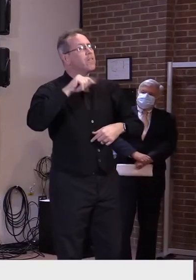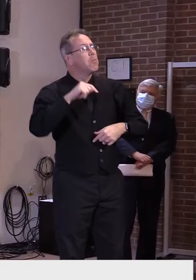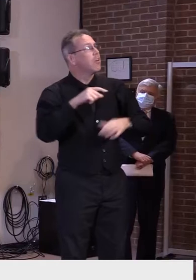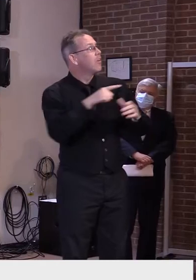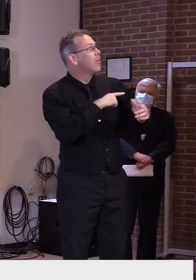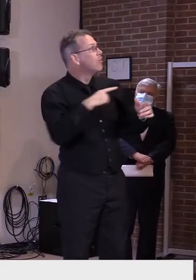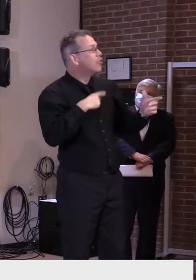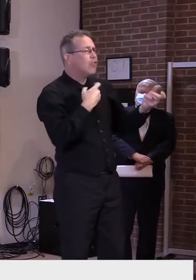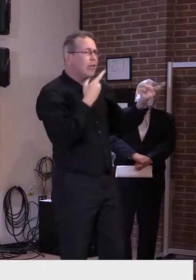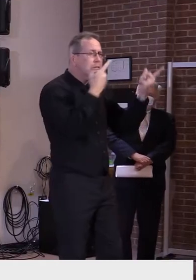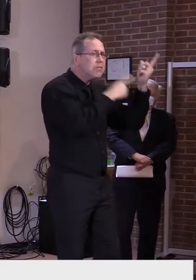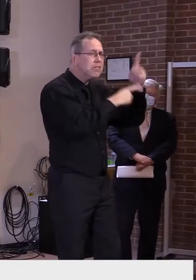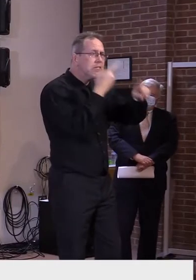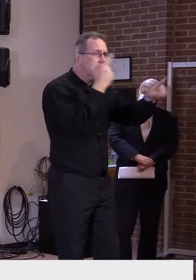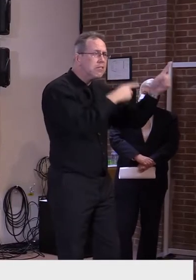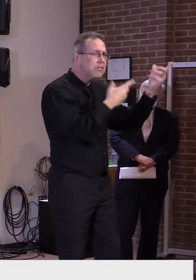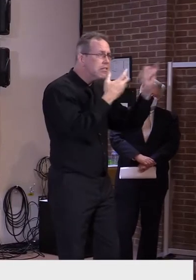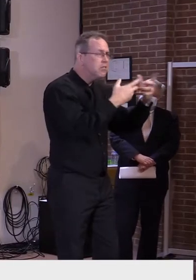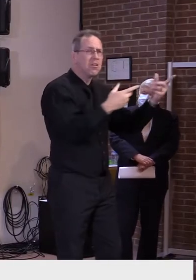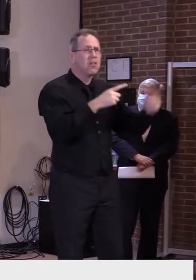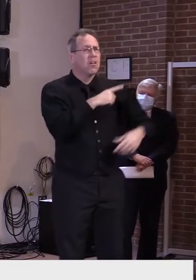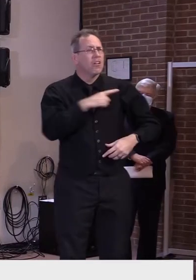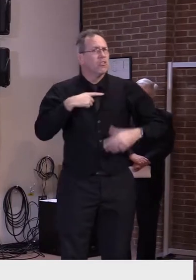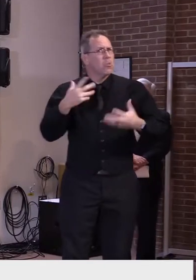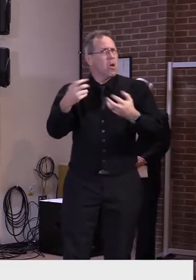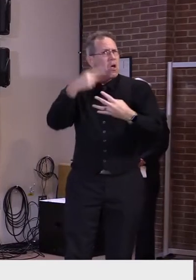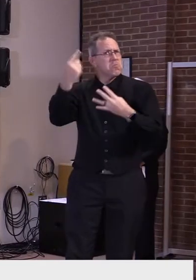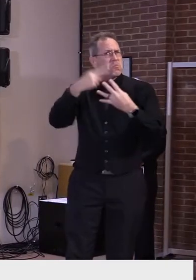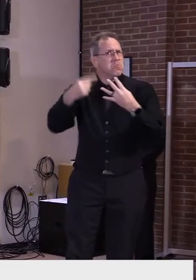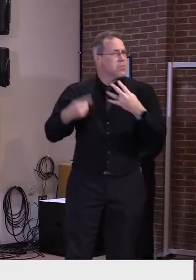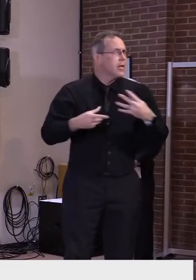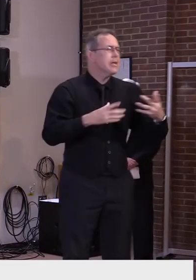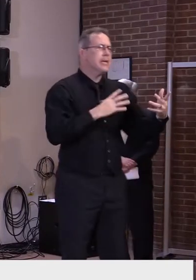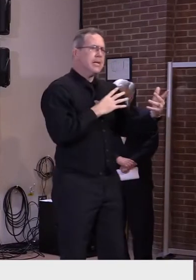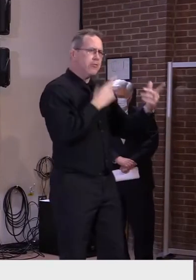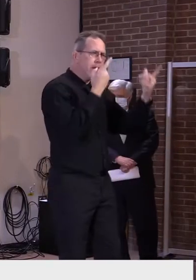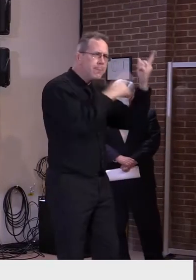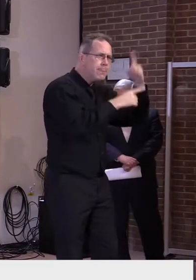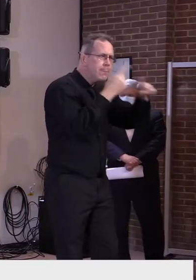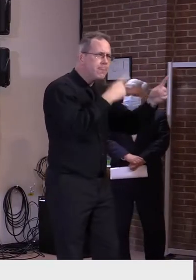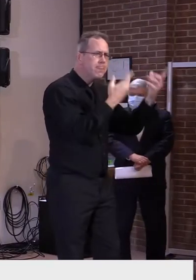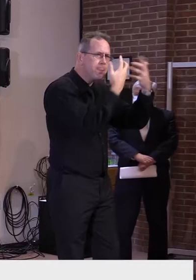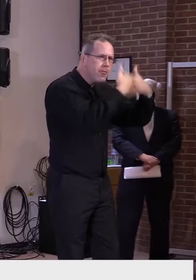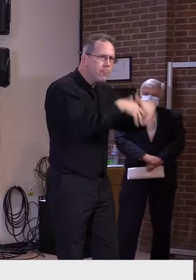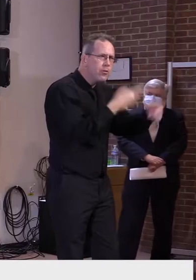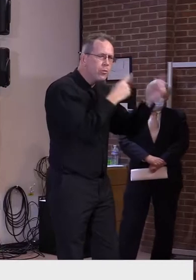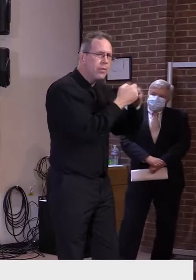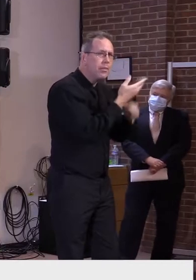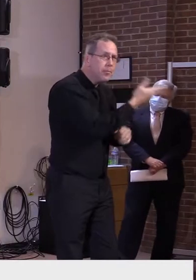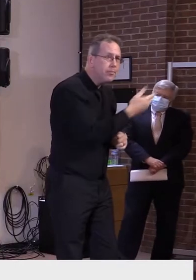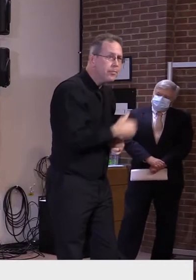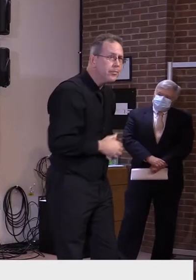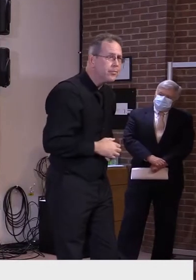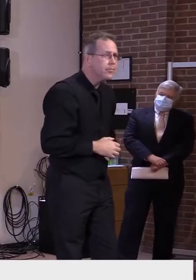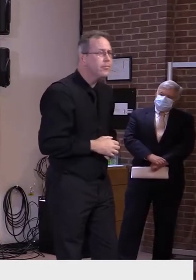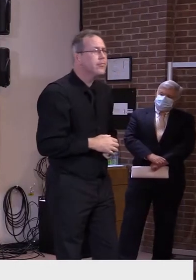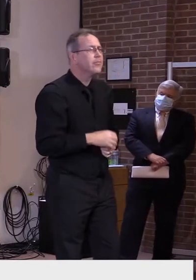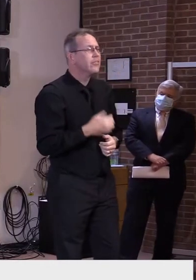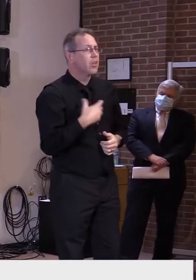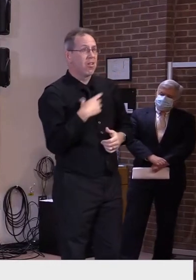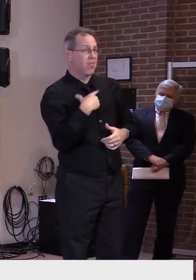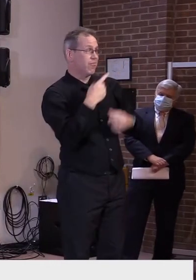believe a statewide mask mandate and further mandates are needed right now. Again, I